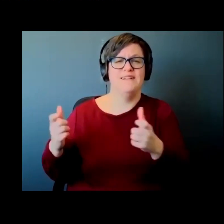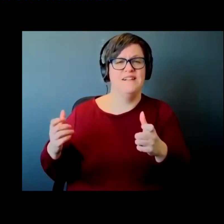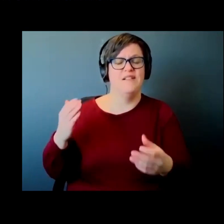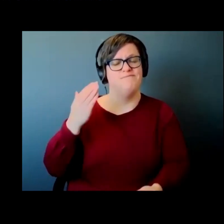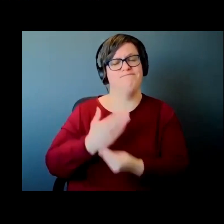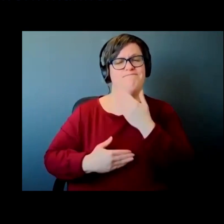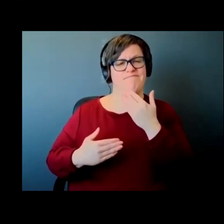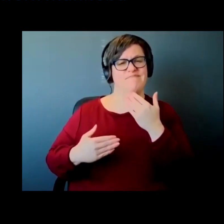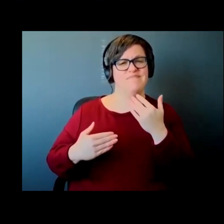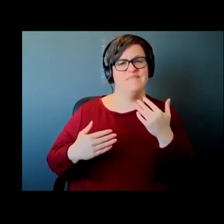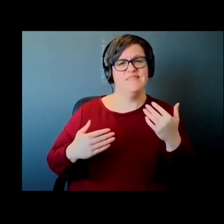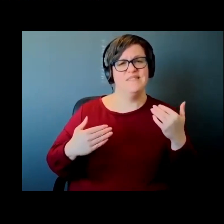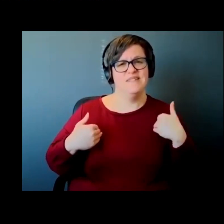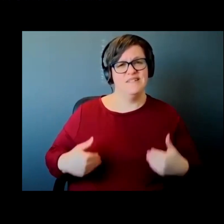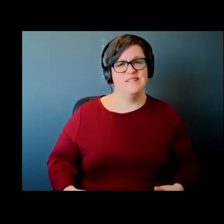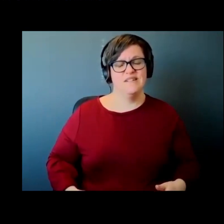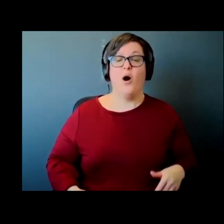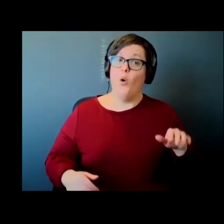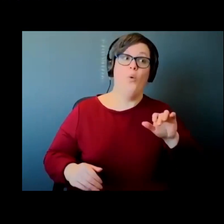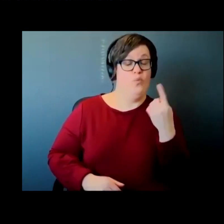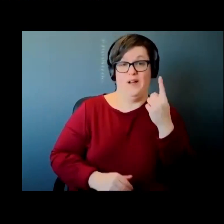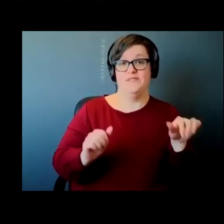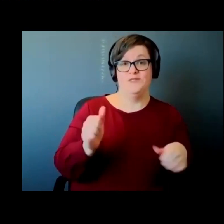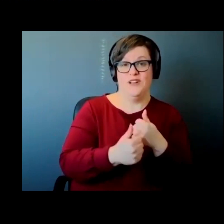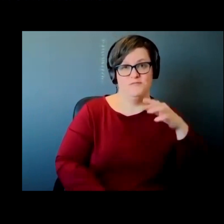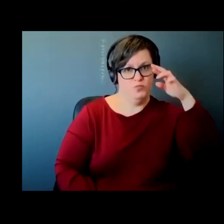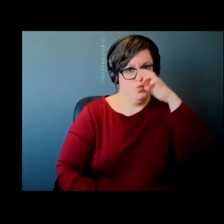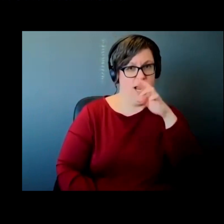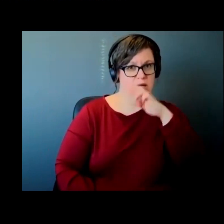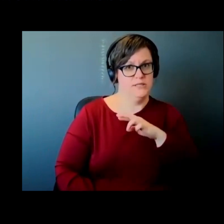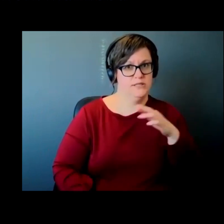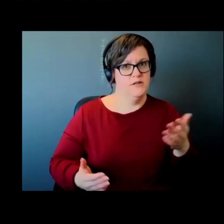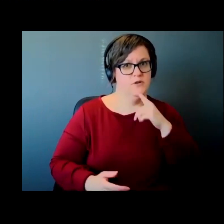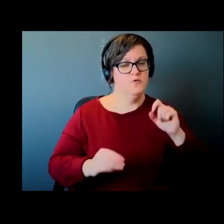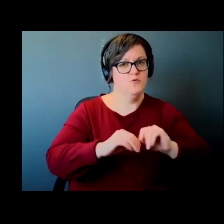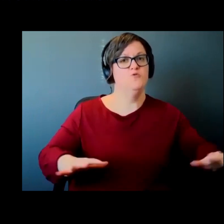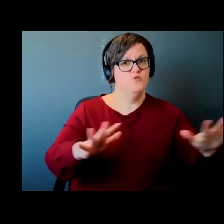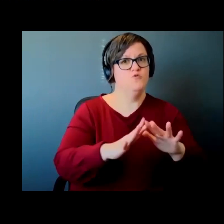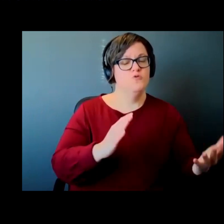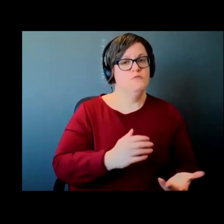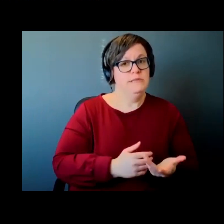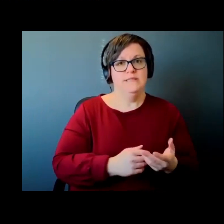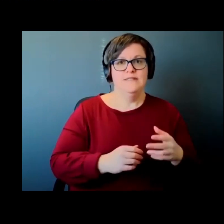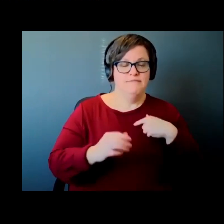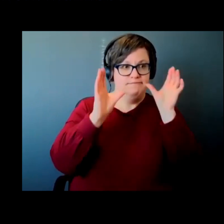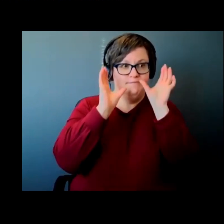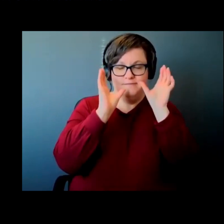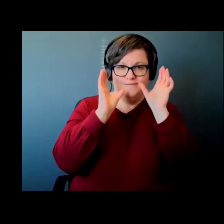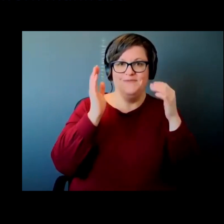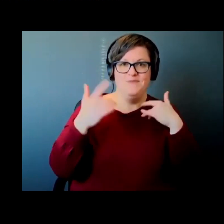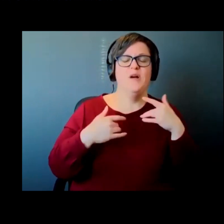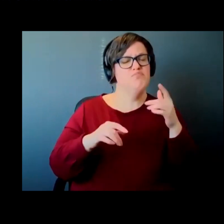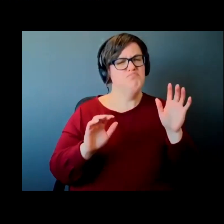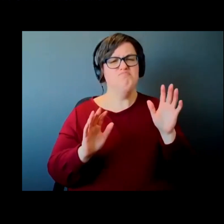challenge. So sometimes, and rats. That's another challenge to keep me up all night. And been a challenge, but you know